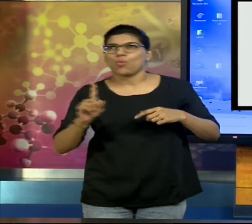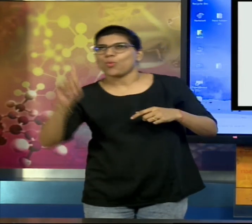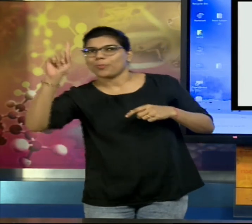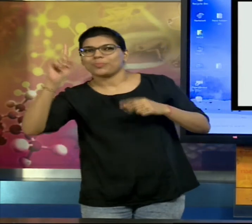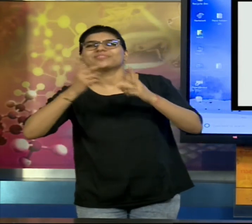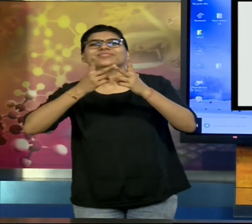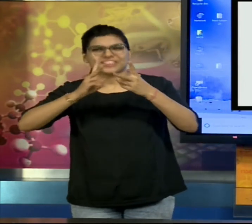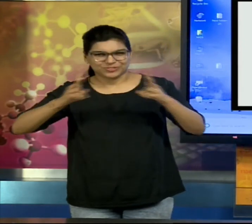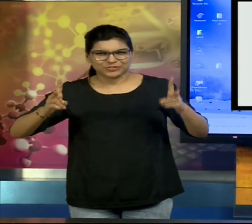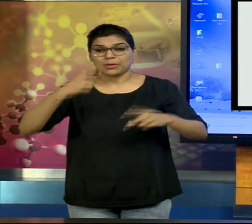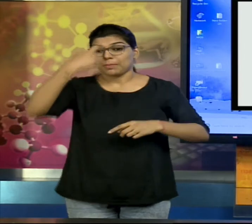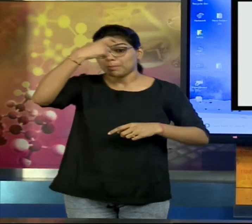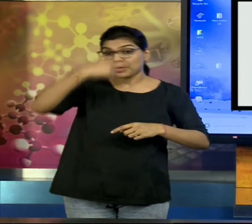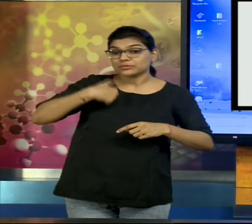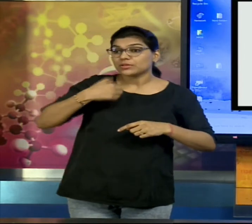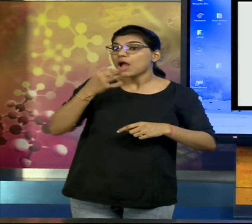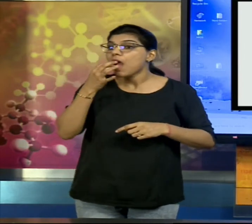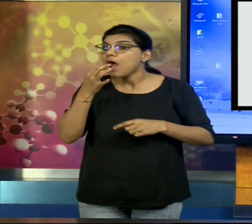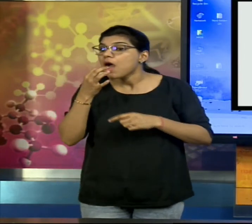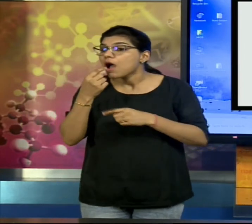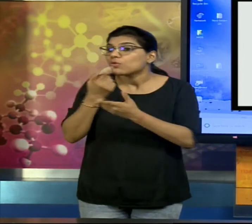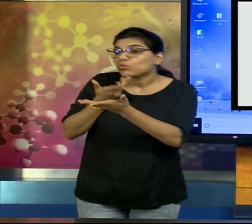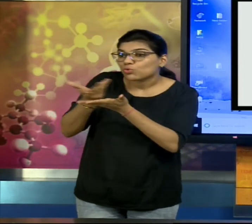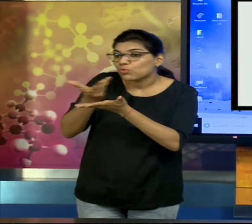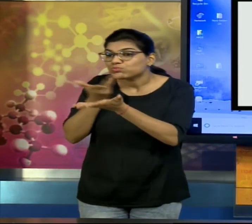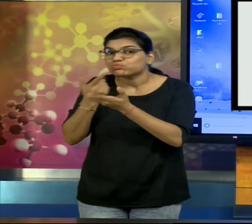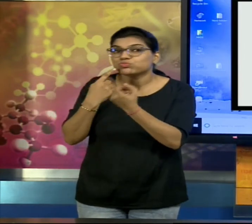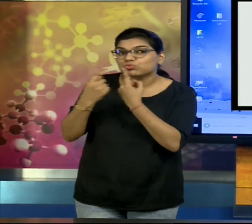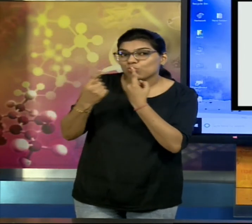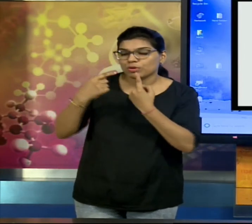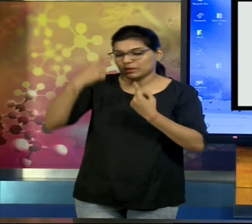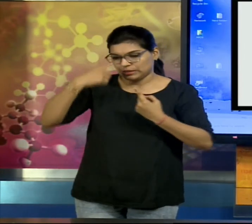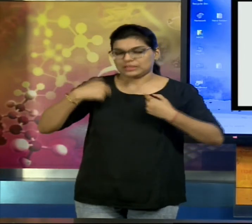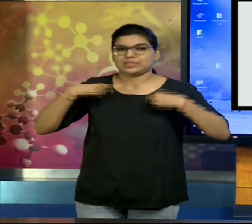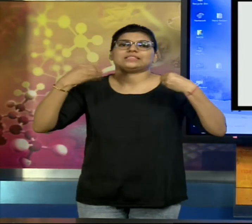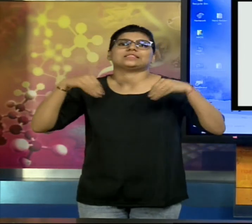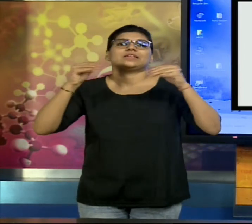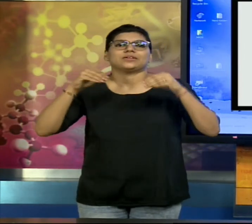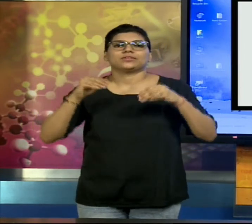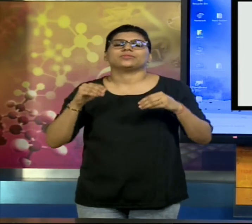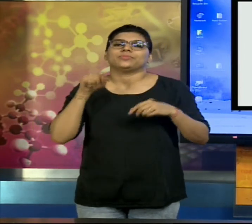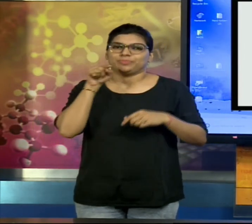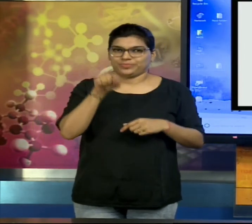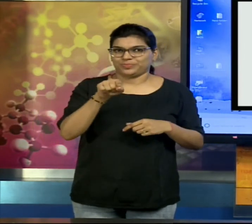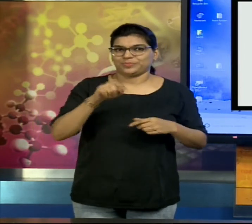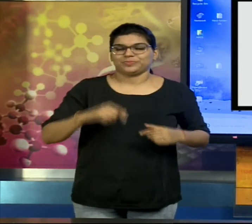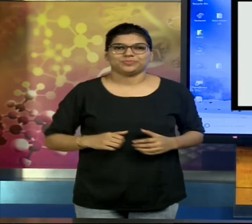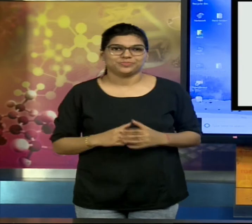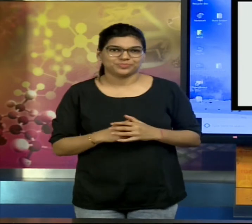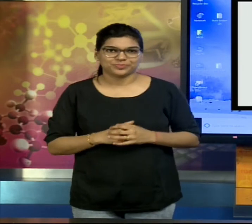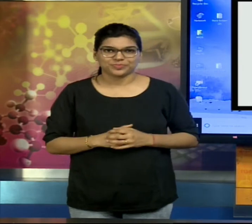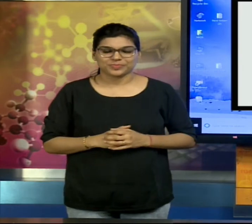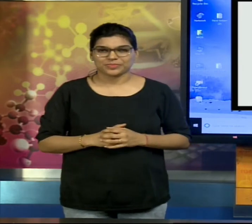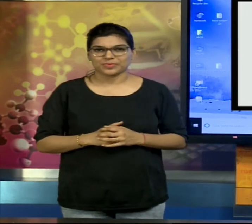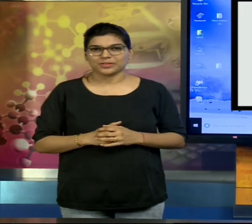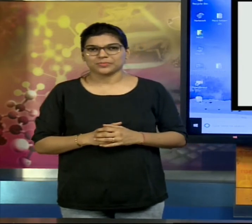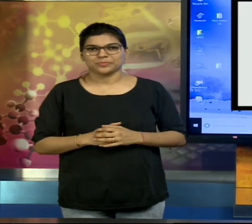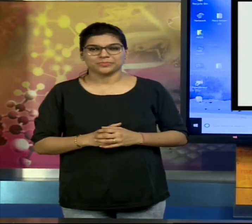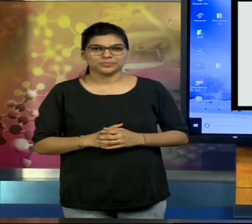or whatever requirement we have. So we talk to the salesperson.